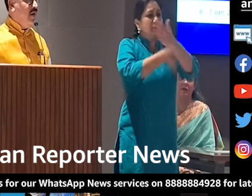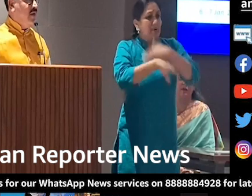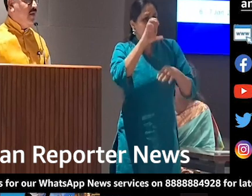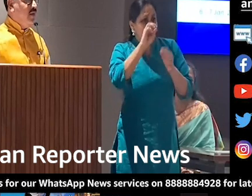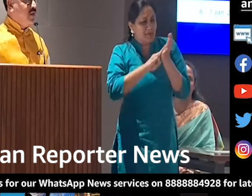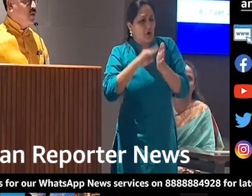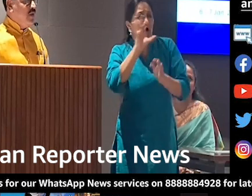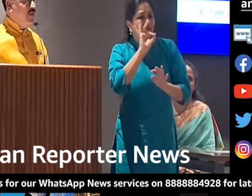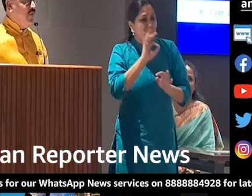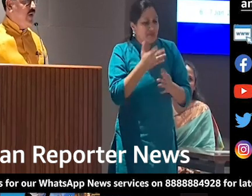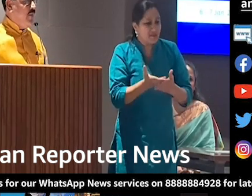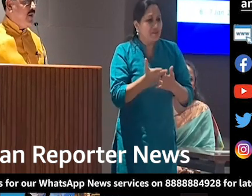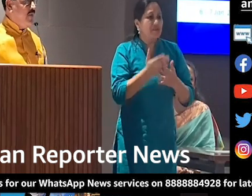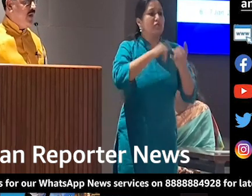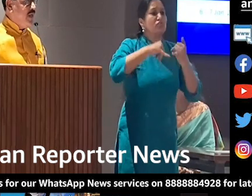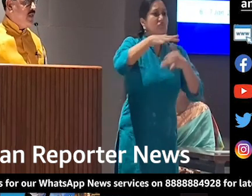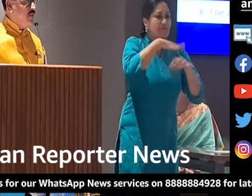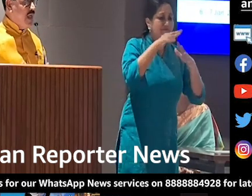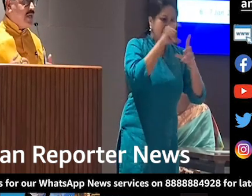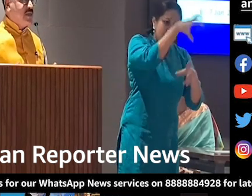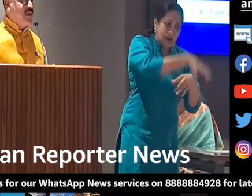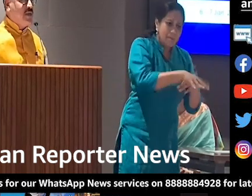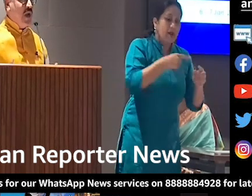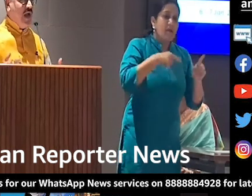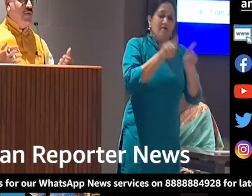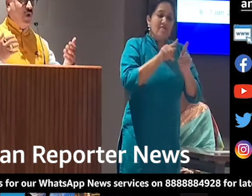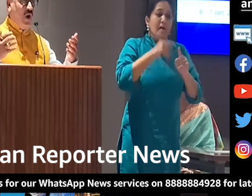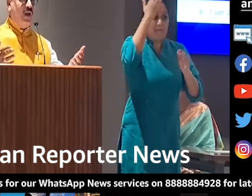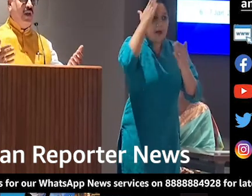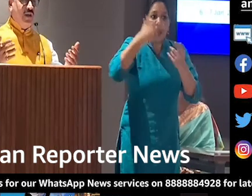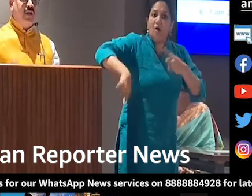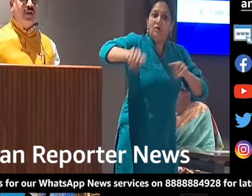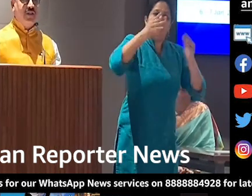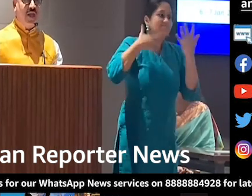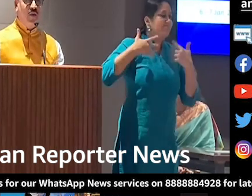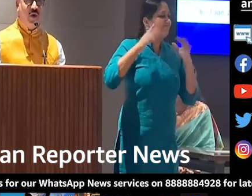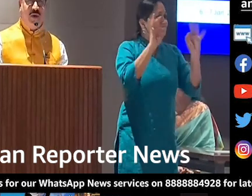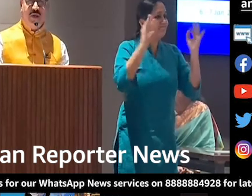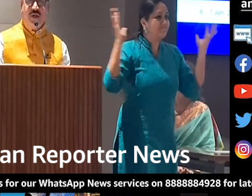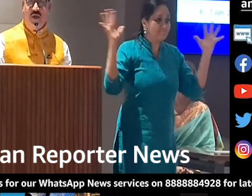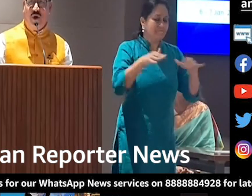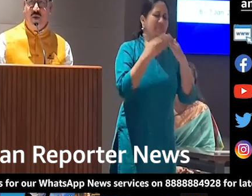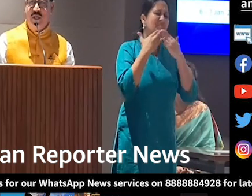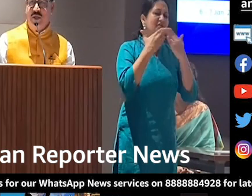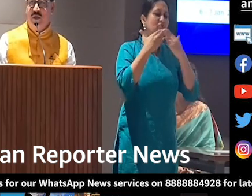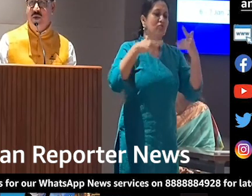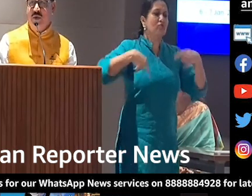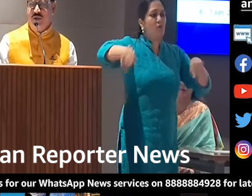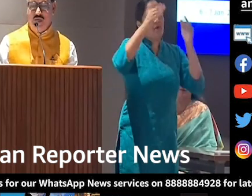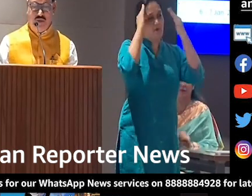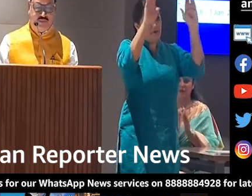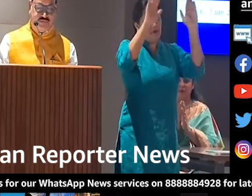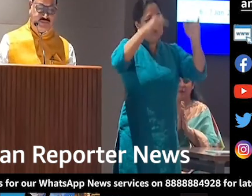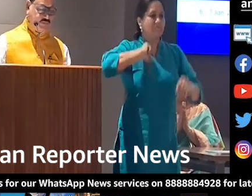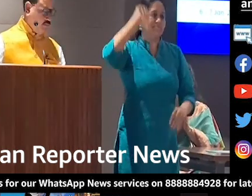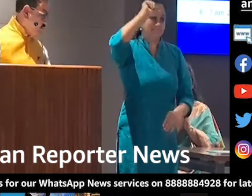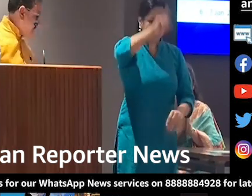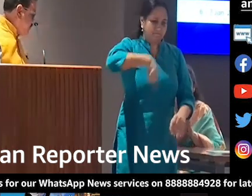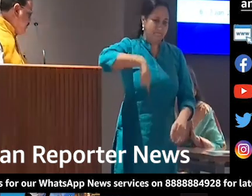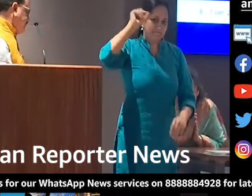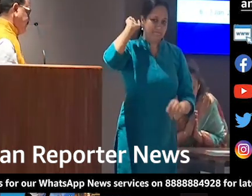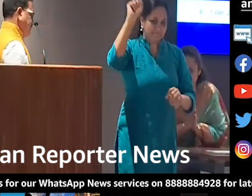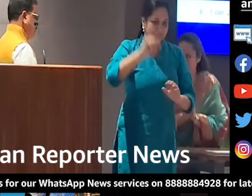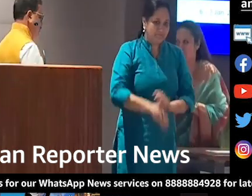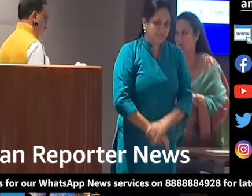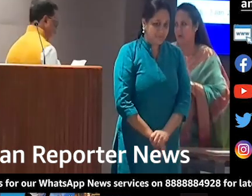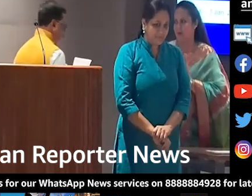and the Social Welfare Department is blessed to have you all here. Thank you very much. God bless you. Jai Hind.